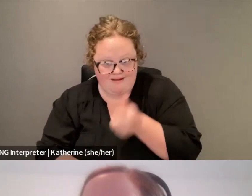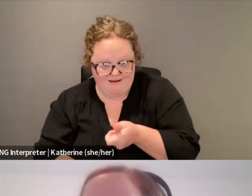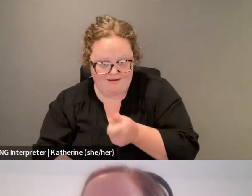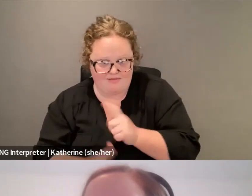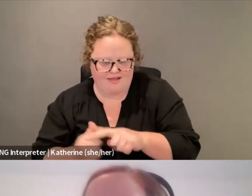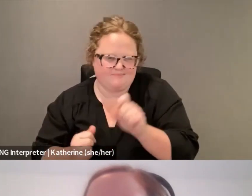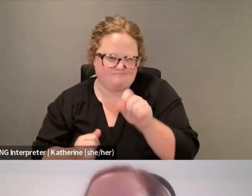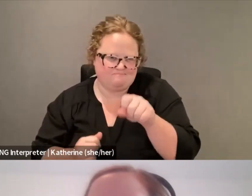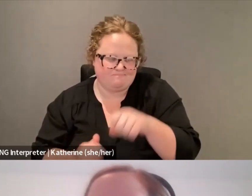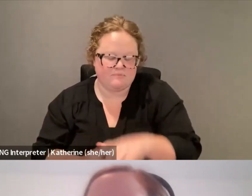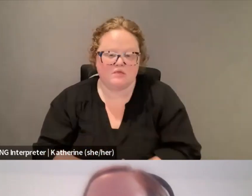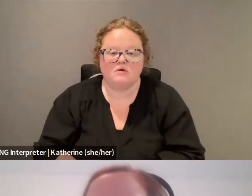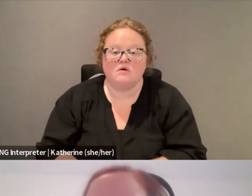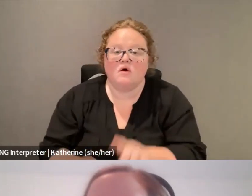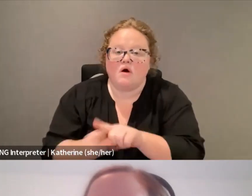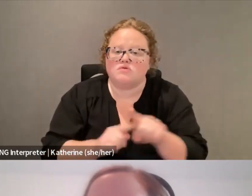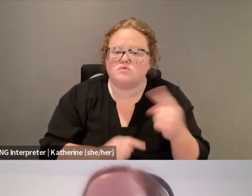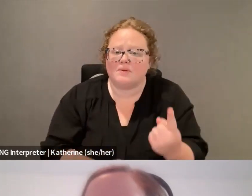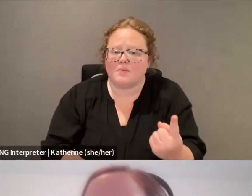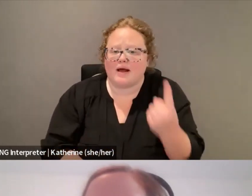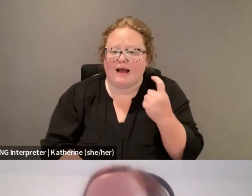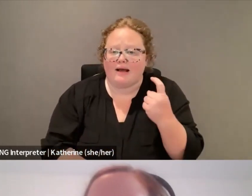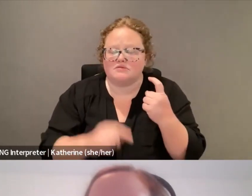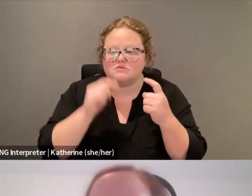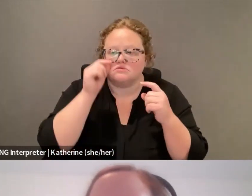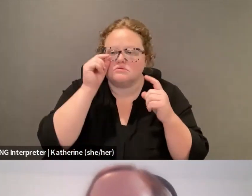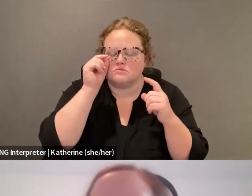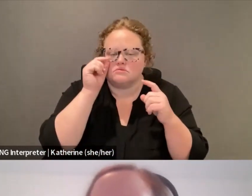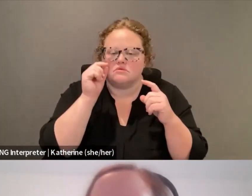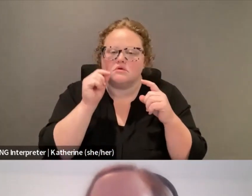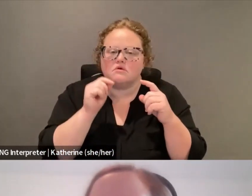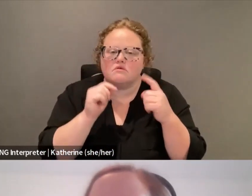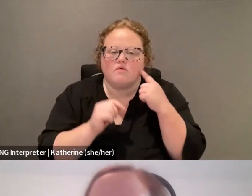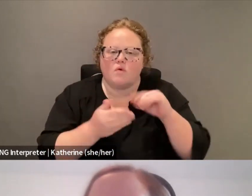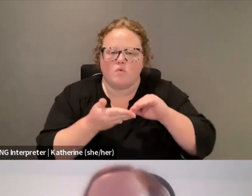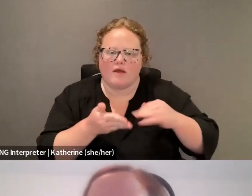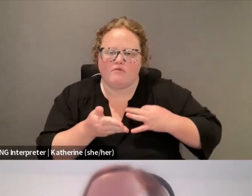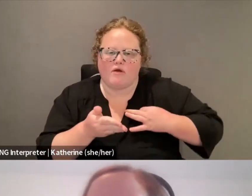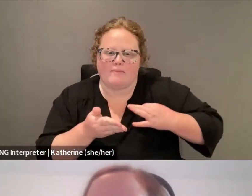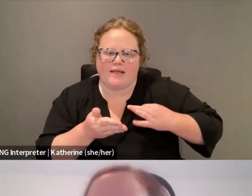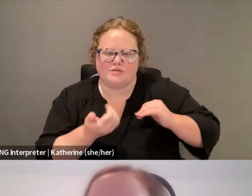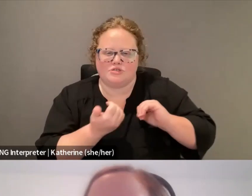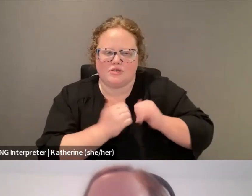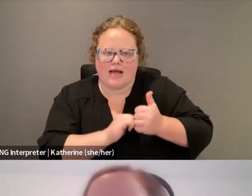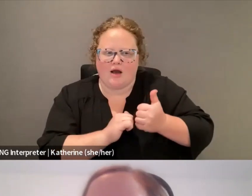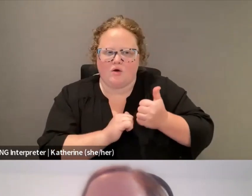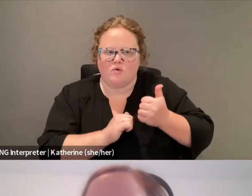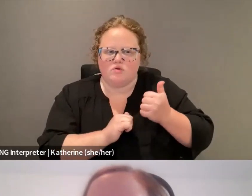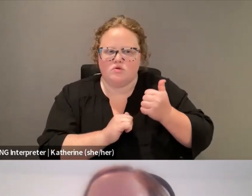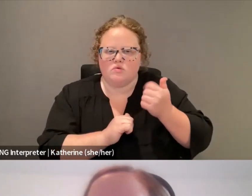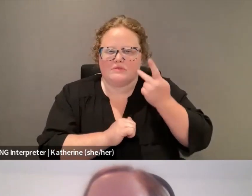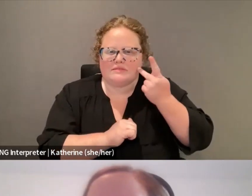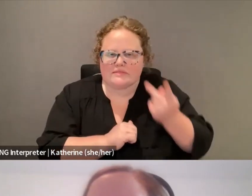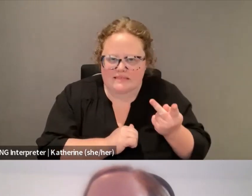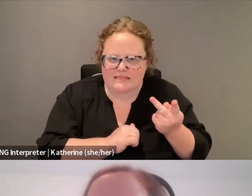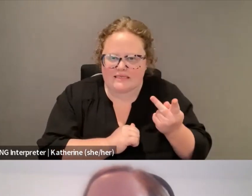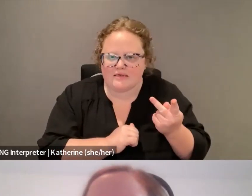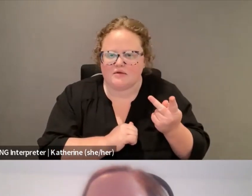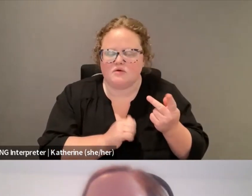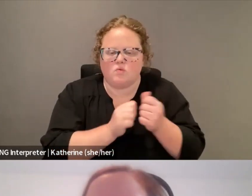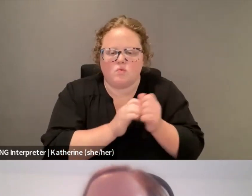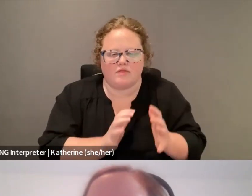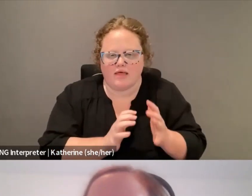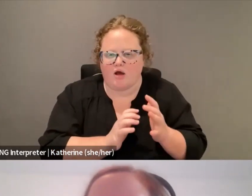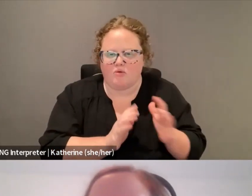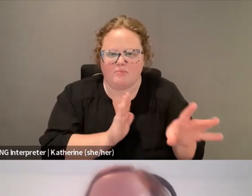Also, someone asked, how could you see the waiver application without it being a specific state? And I inserted